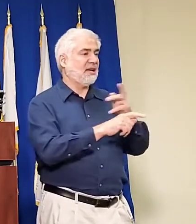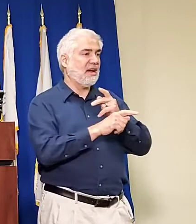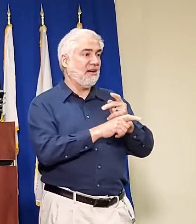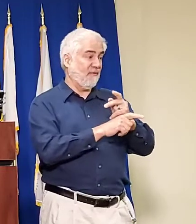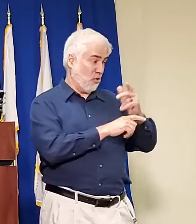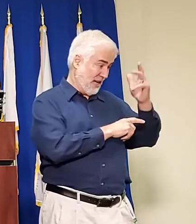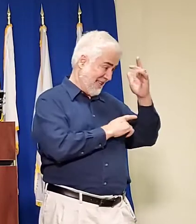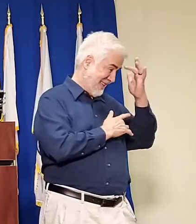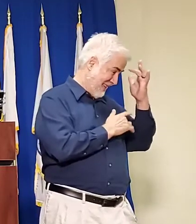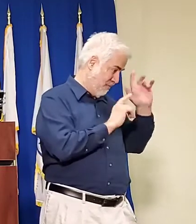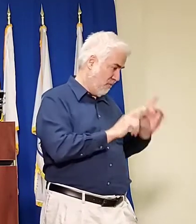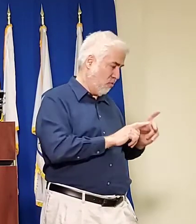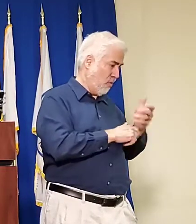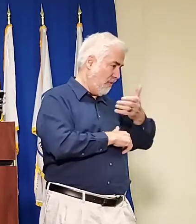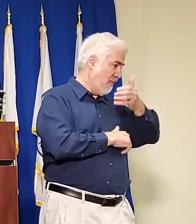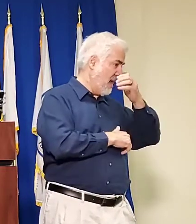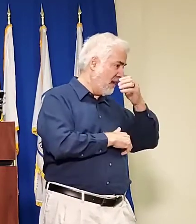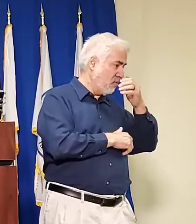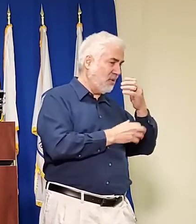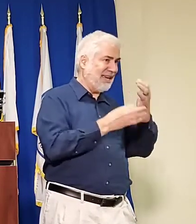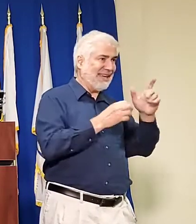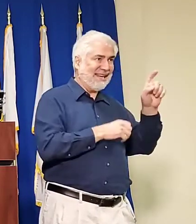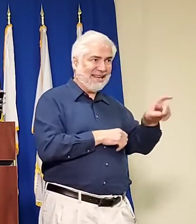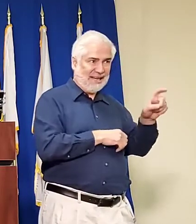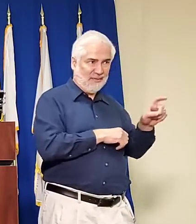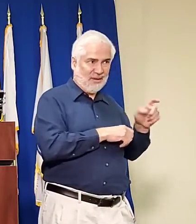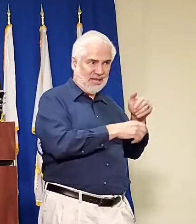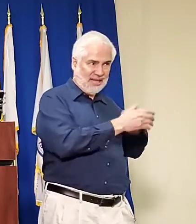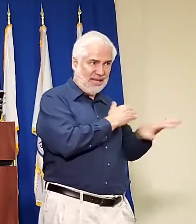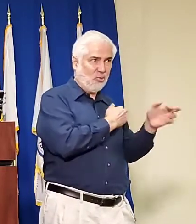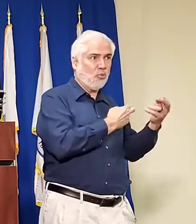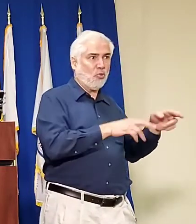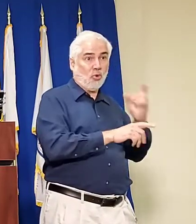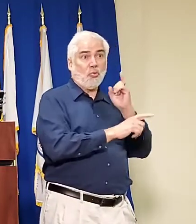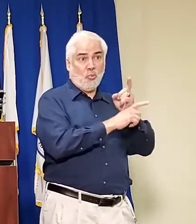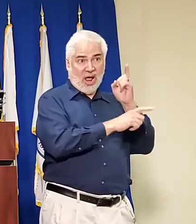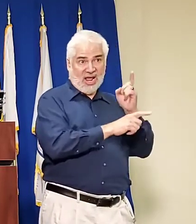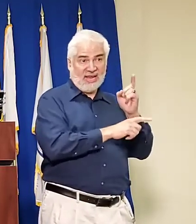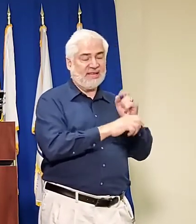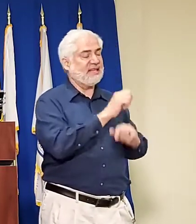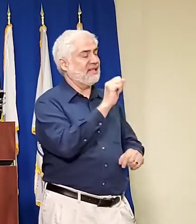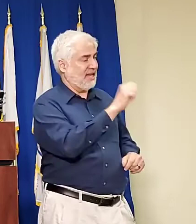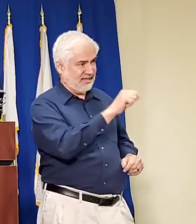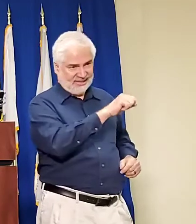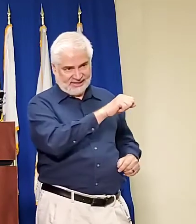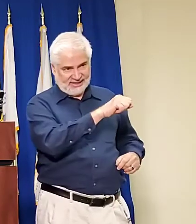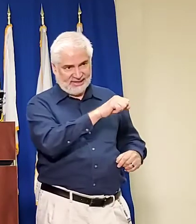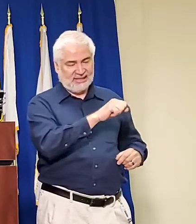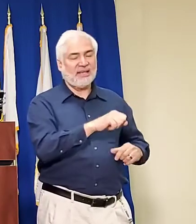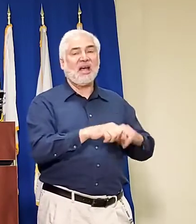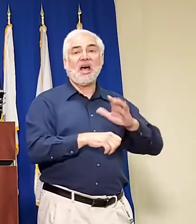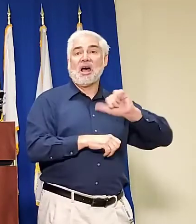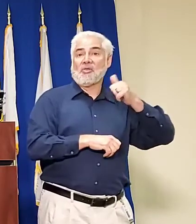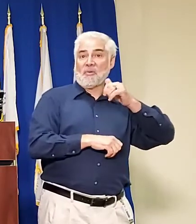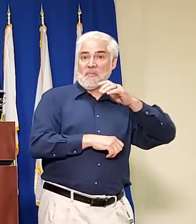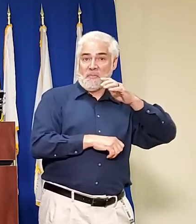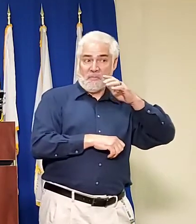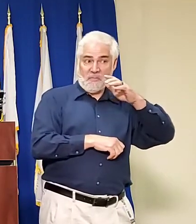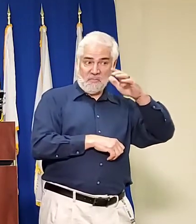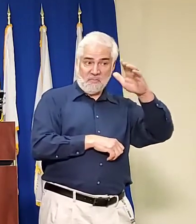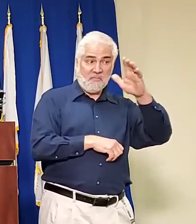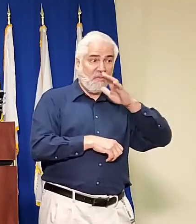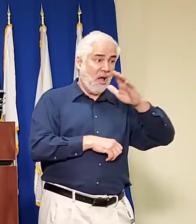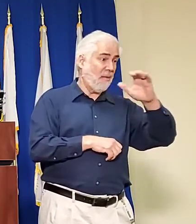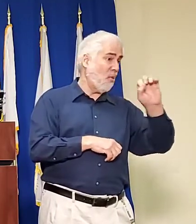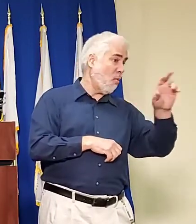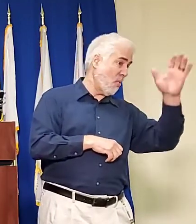ill person with a mask on, or if they need to be in there. Correct. But the other parent needs to stay quarantined for